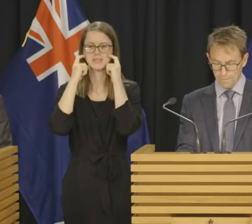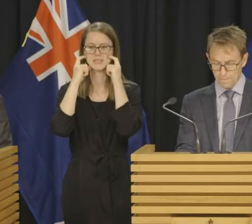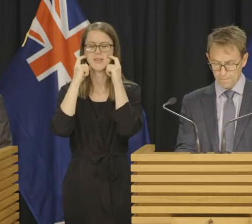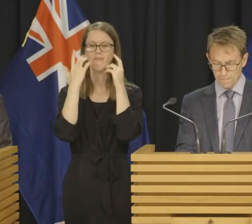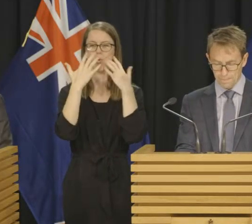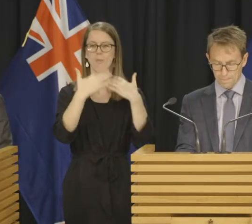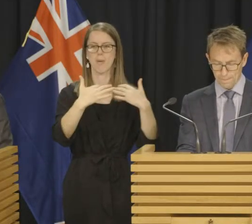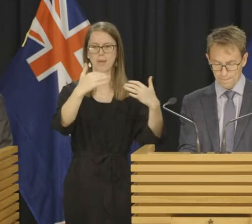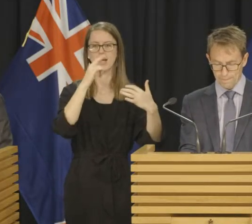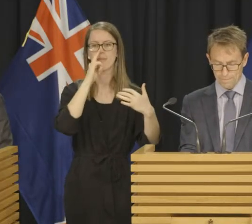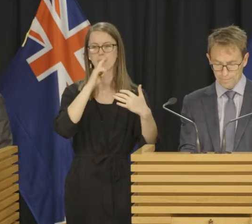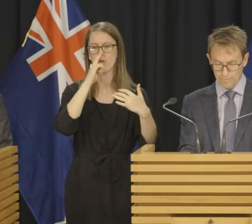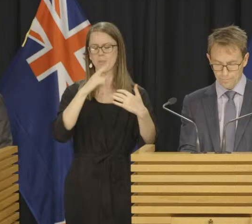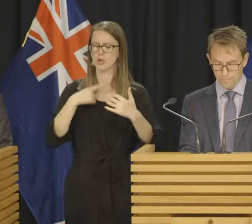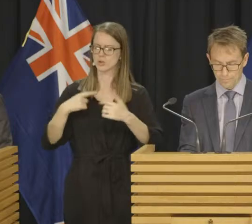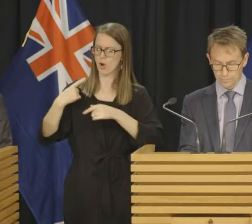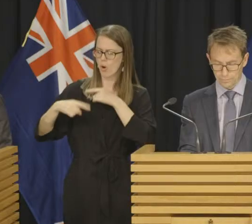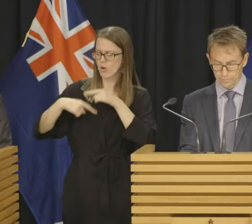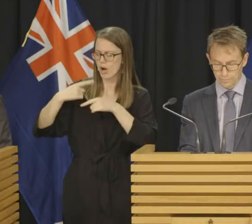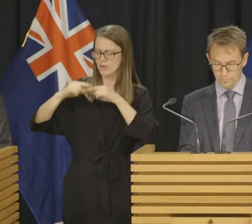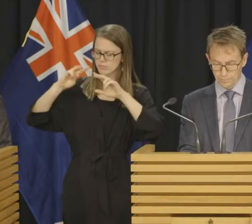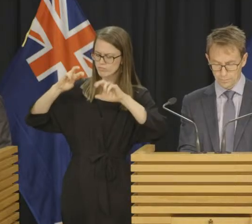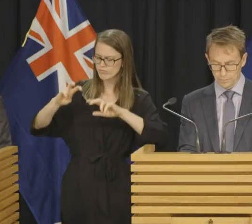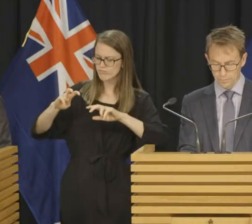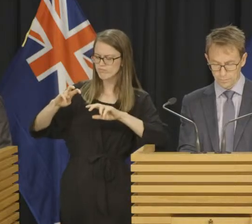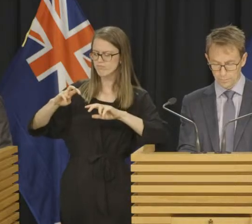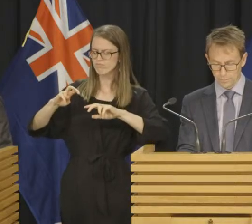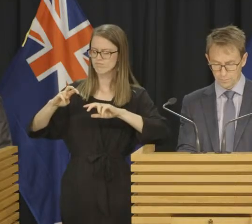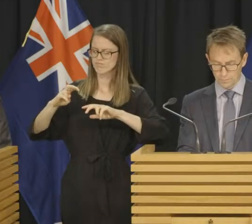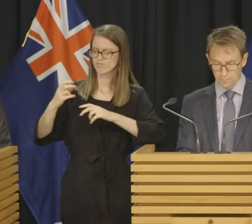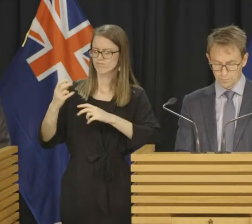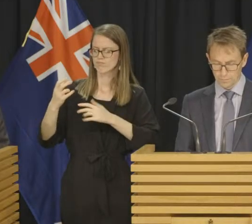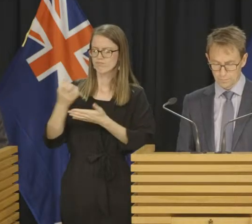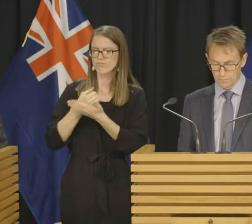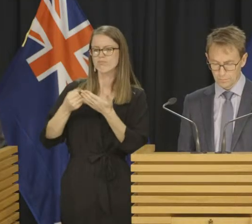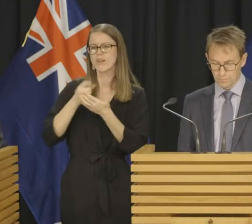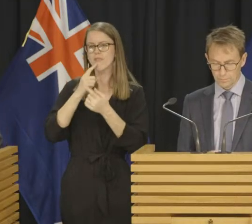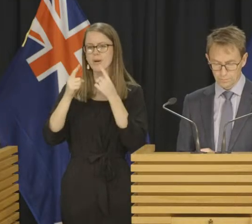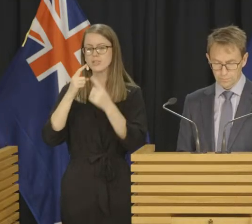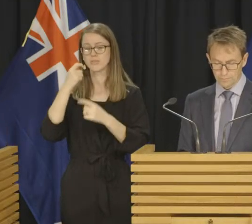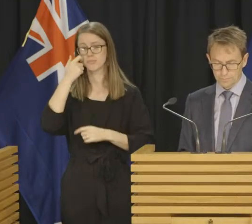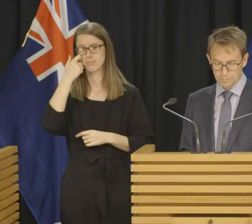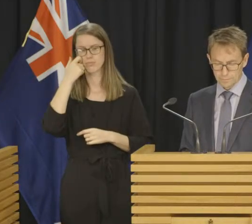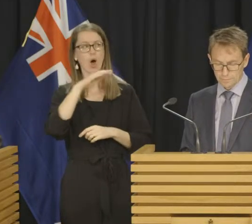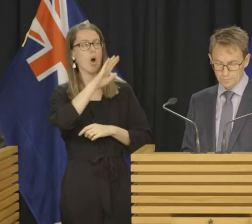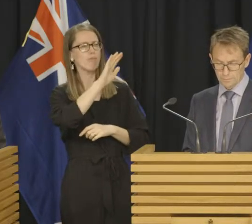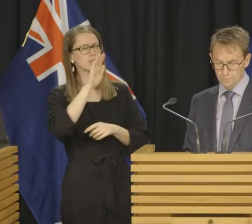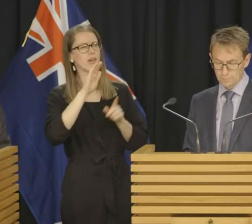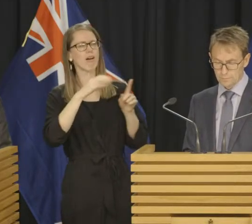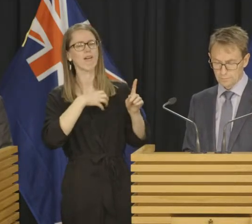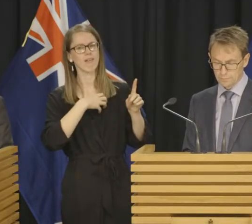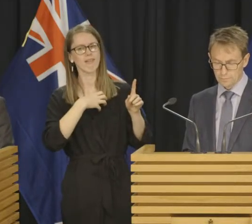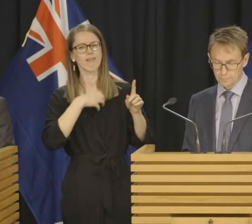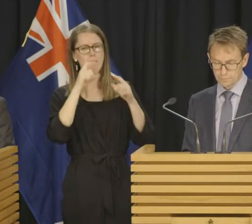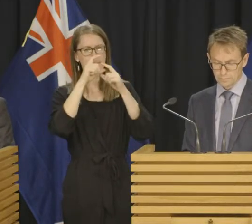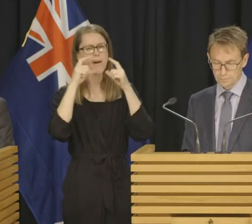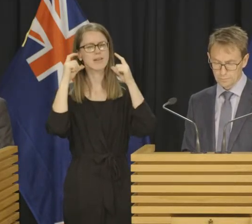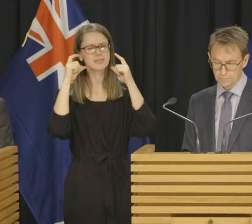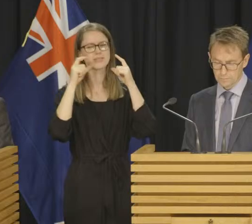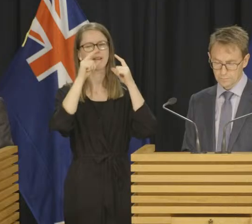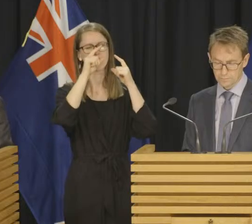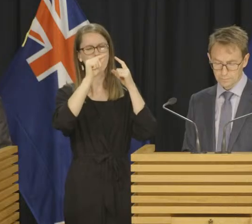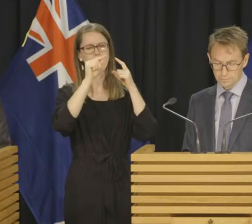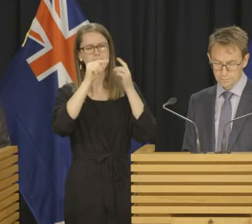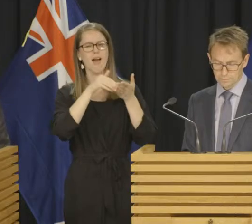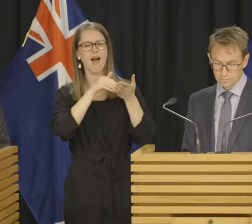public as part of our ongoing response to COVID-19. We've seen elsewhere that masks can play a role